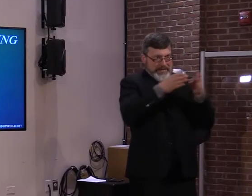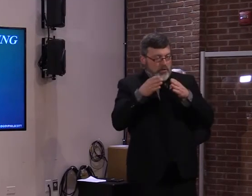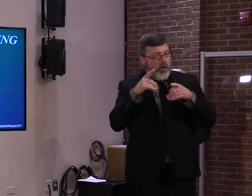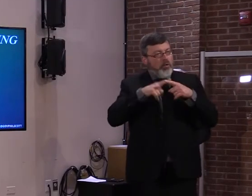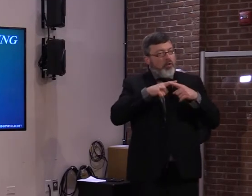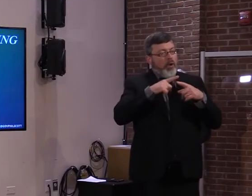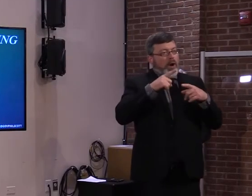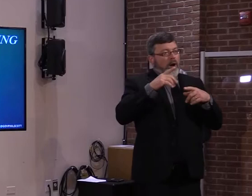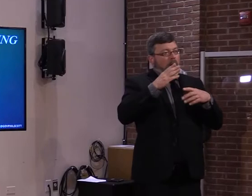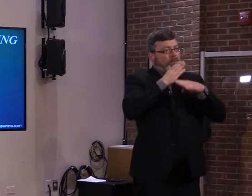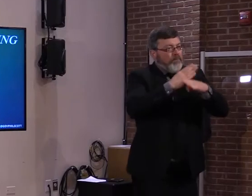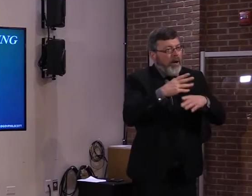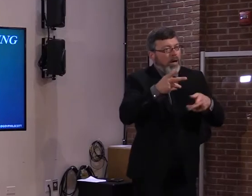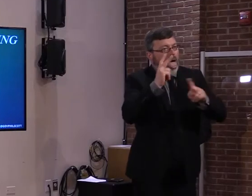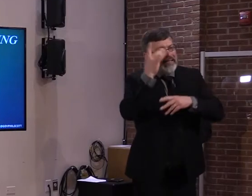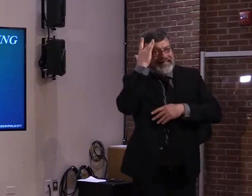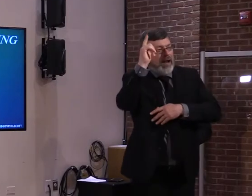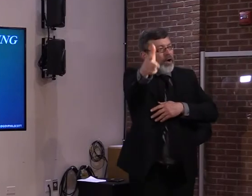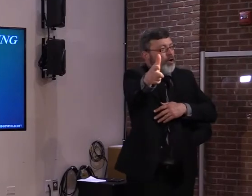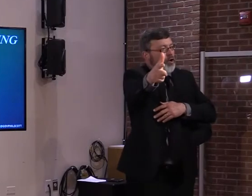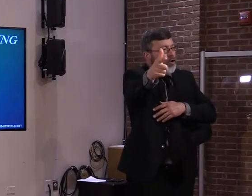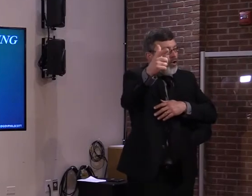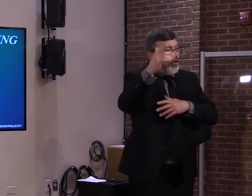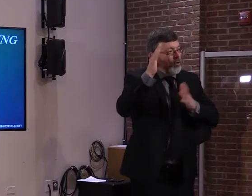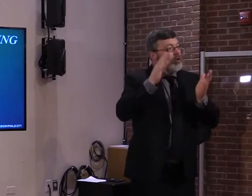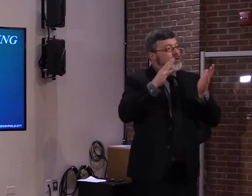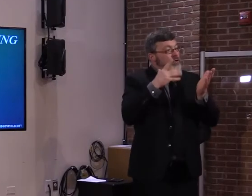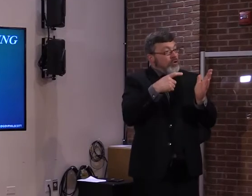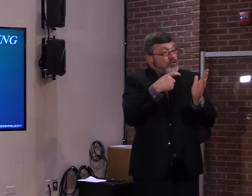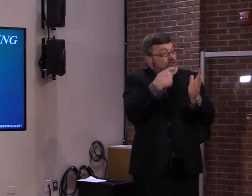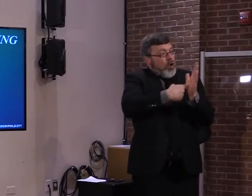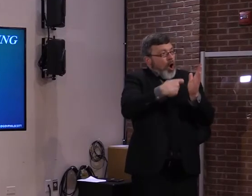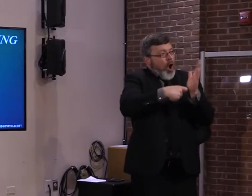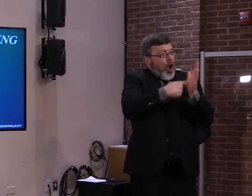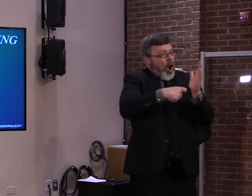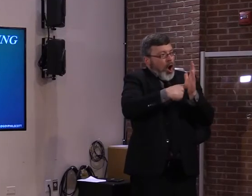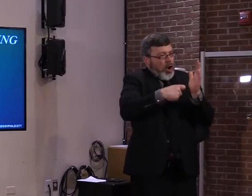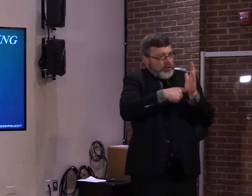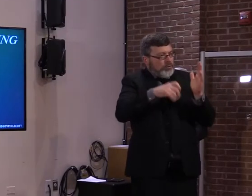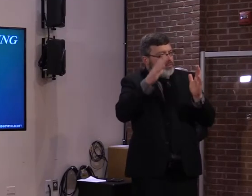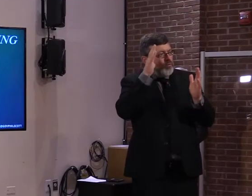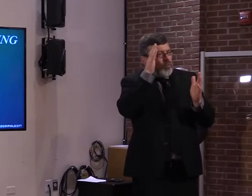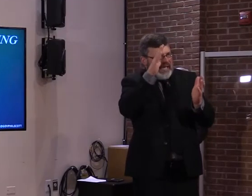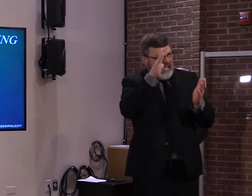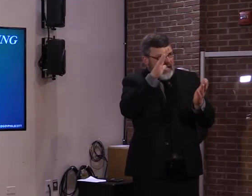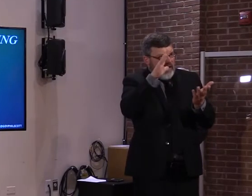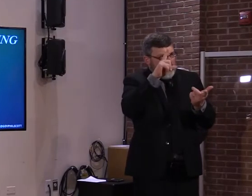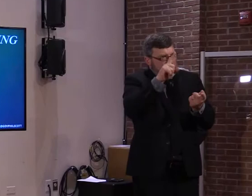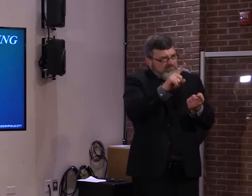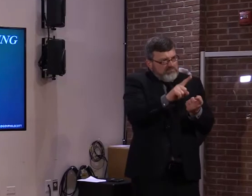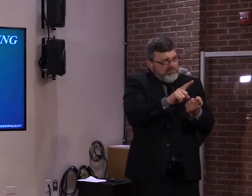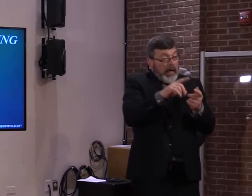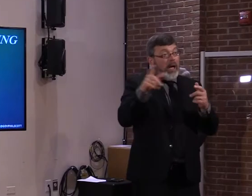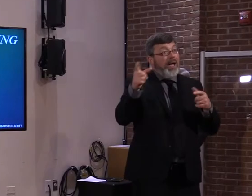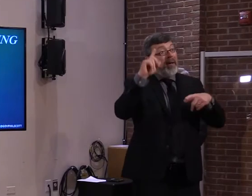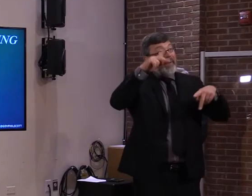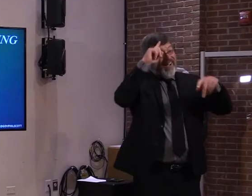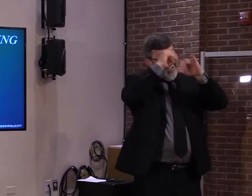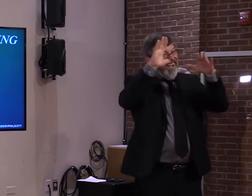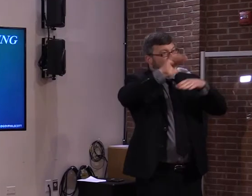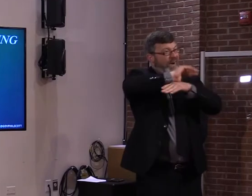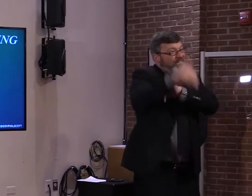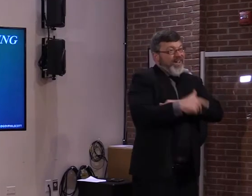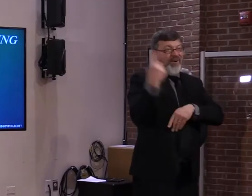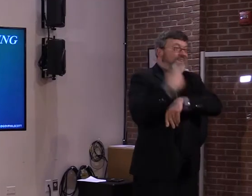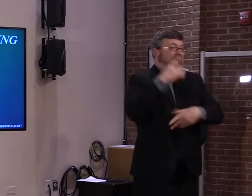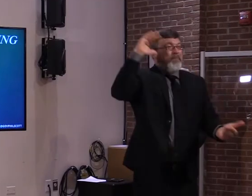reductions in costs. In fact, it might be more costly in the beginning to provide for prevention. And I